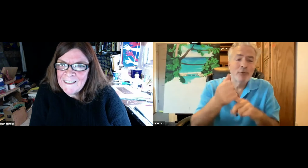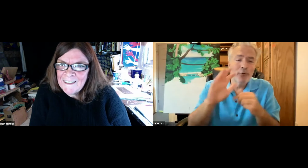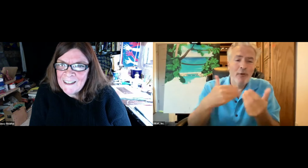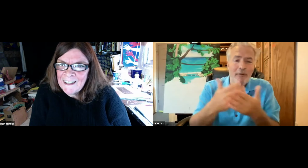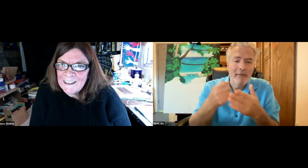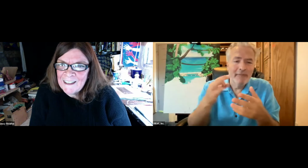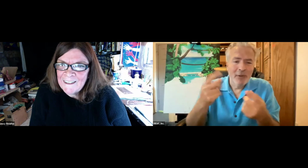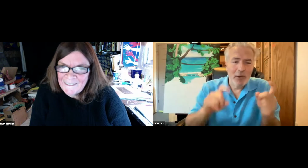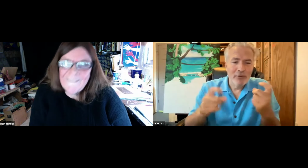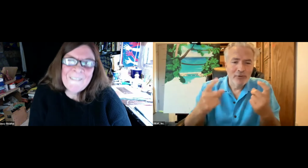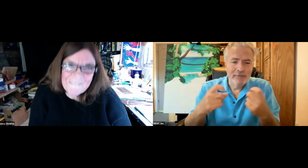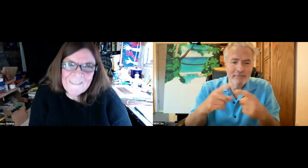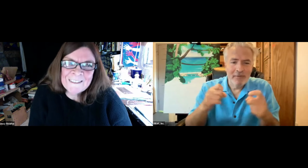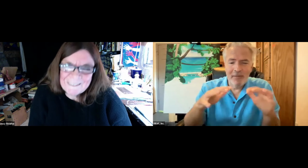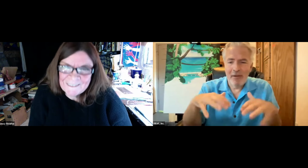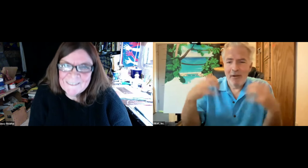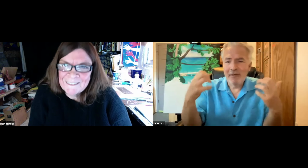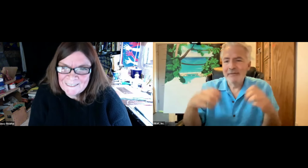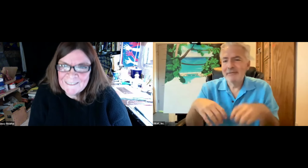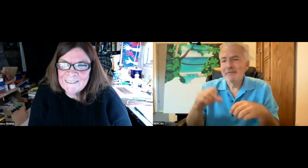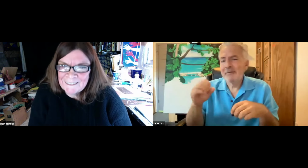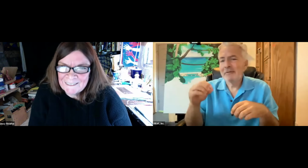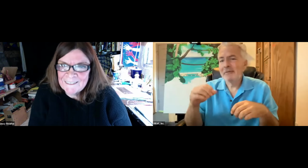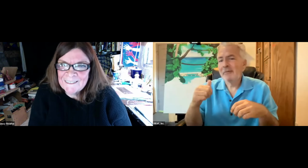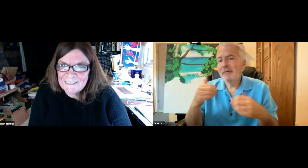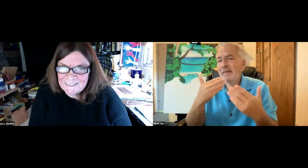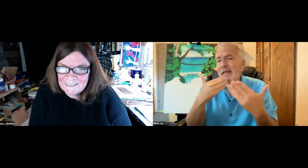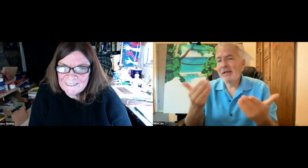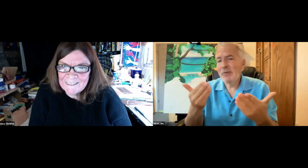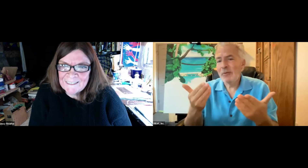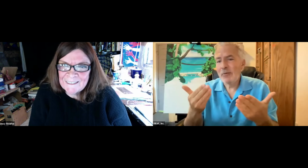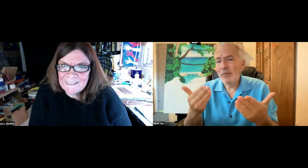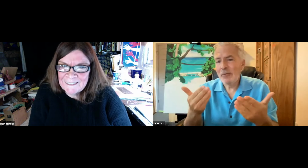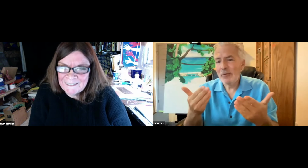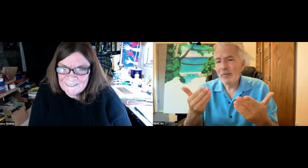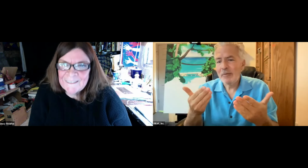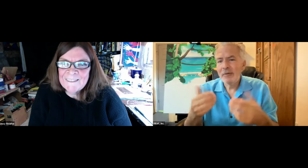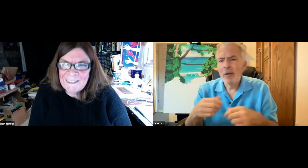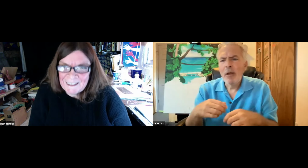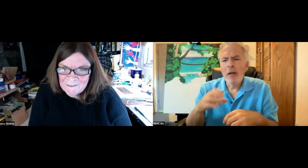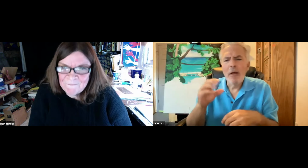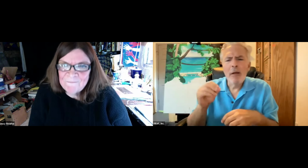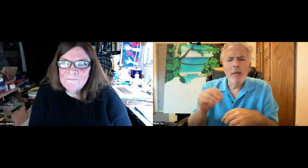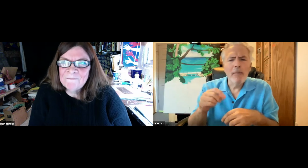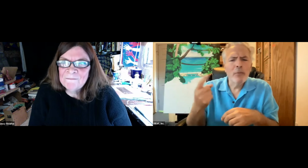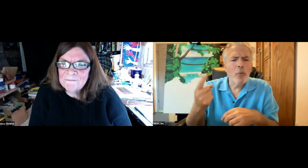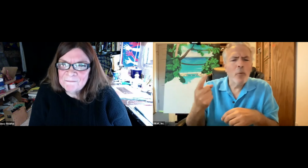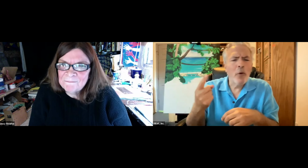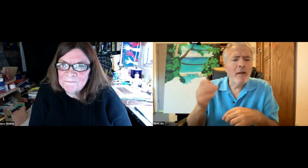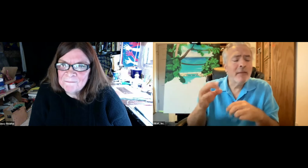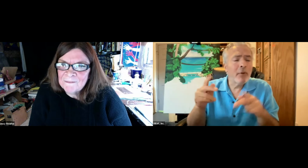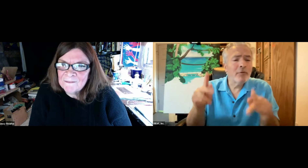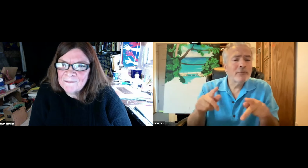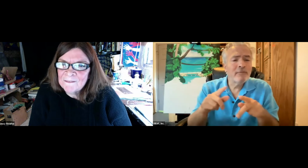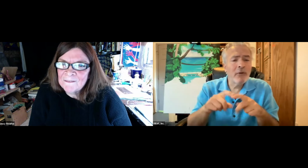Okay. I think I have captured all of the questions from the audience. So I just want to give a huge